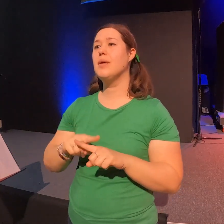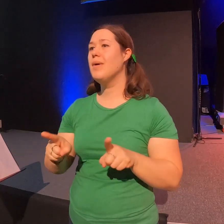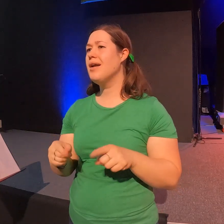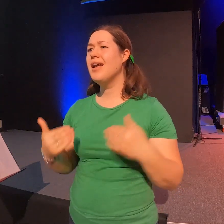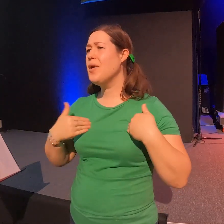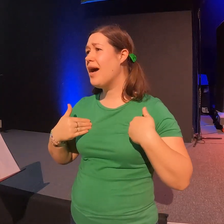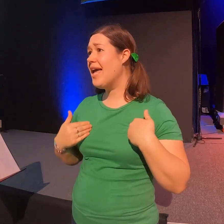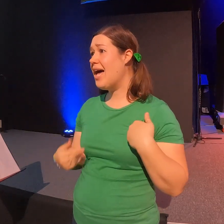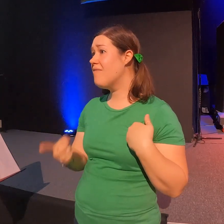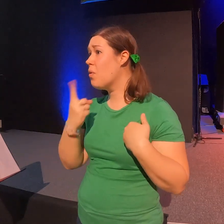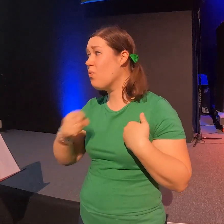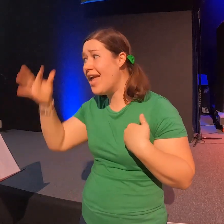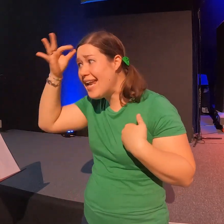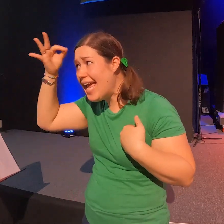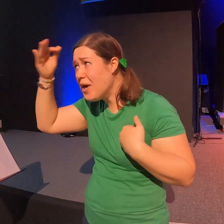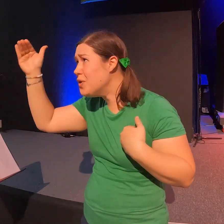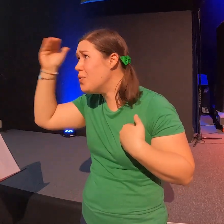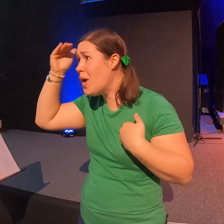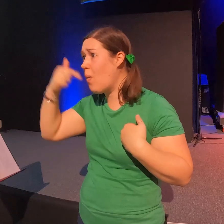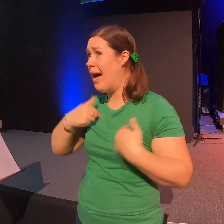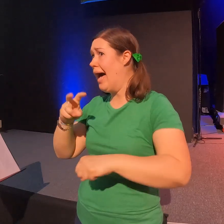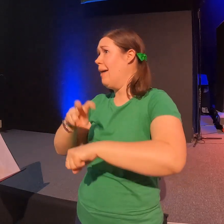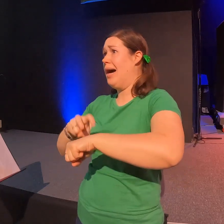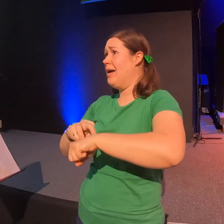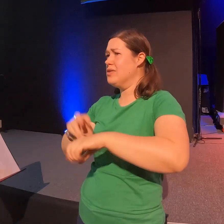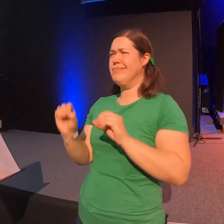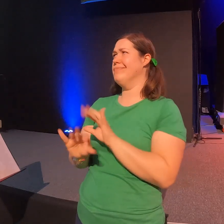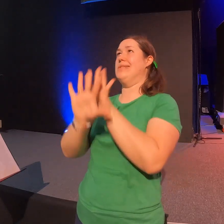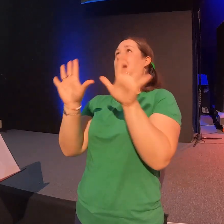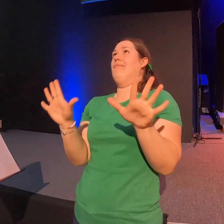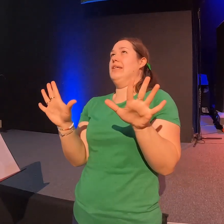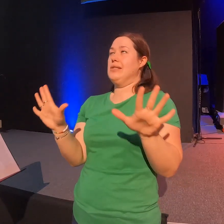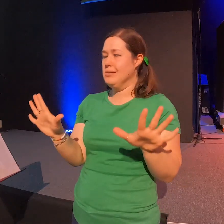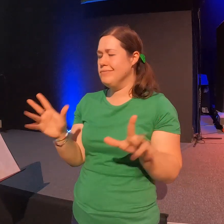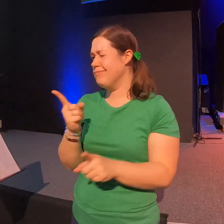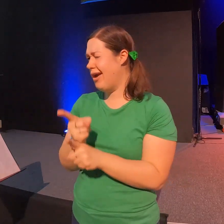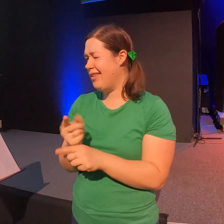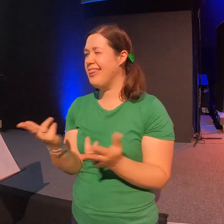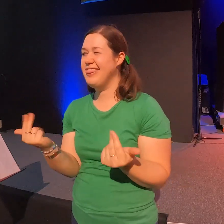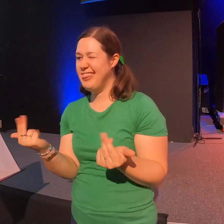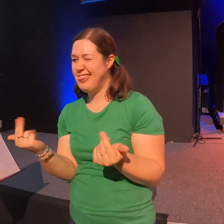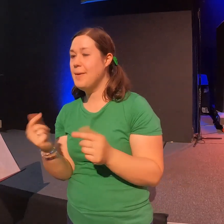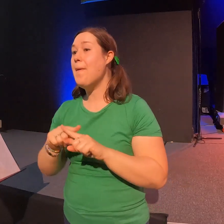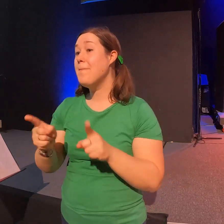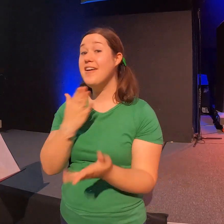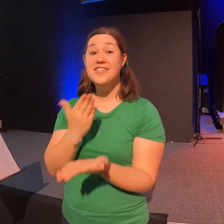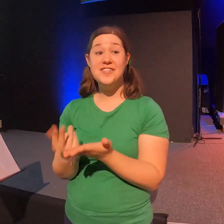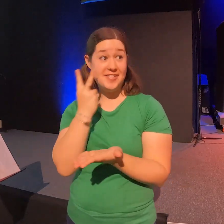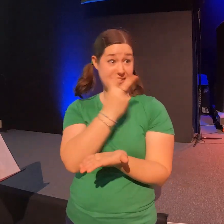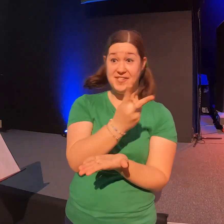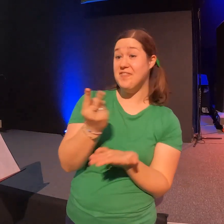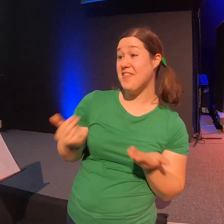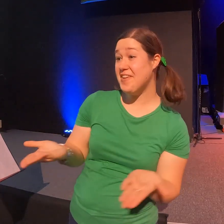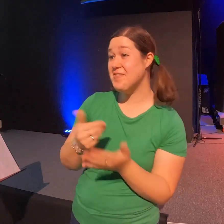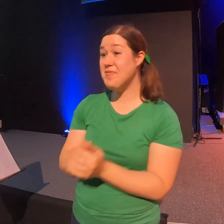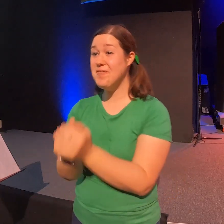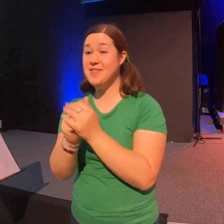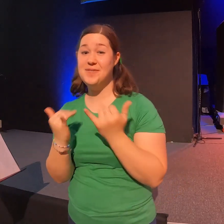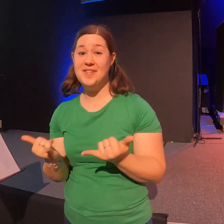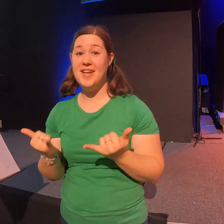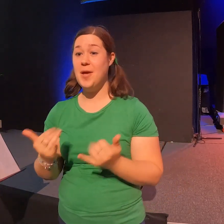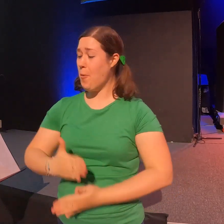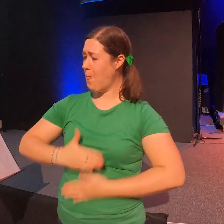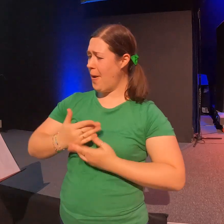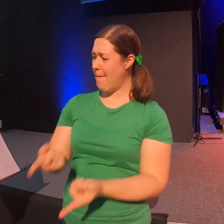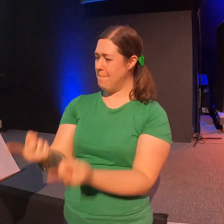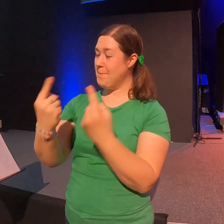worry about it. I mean, it's there. It's obvious. But it's good to see everybody in worship today. We're so glad that you're here with